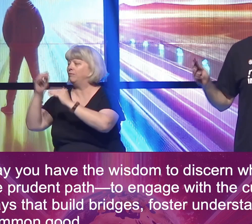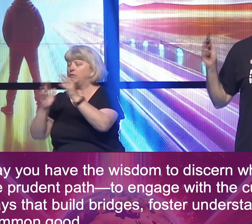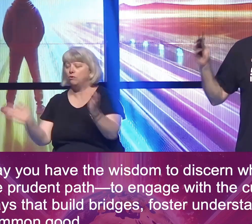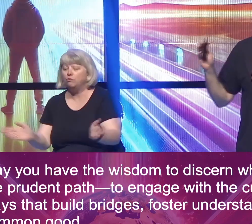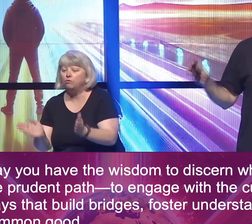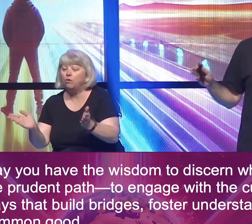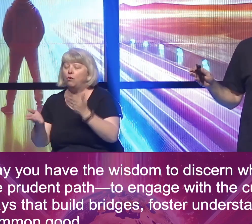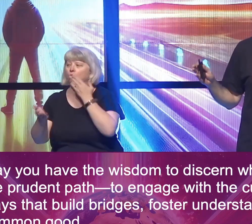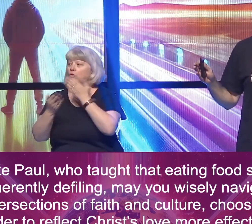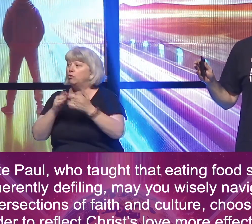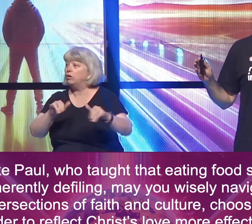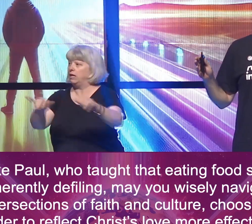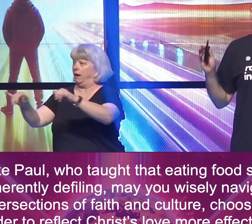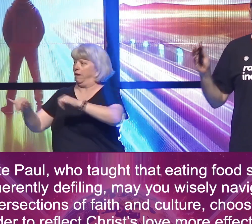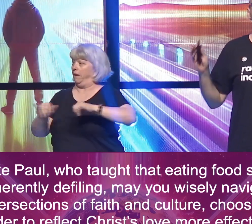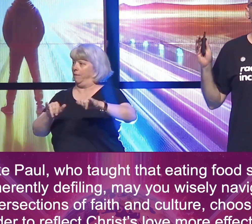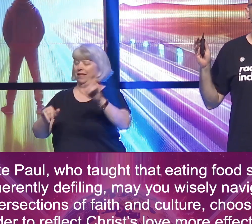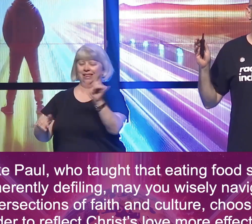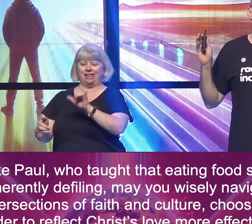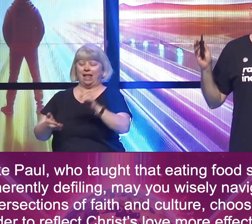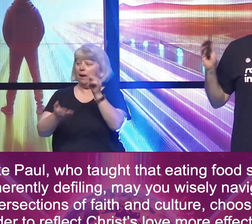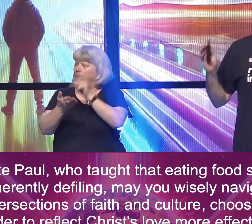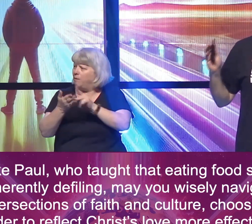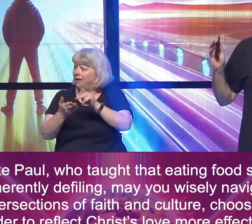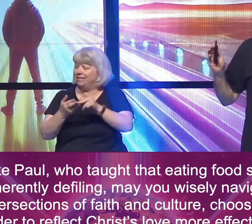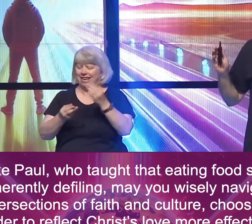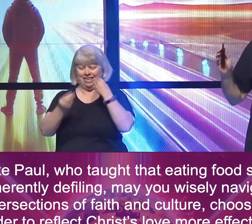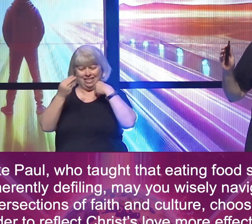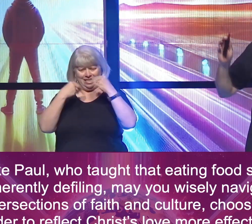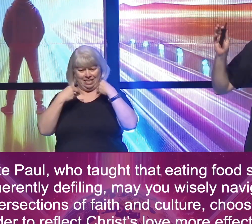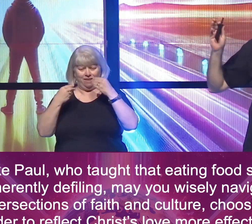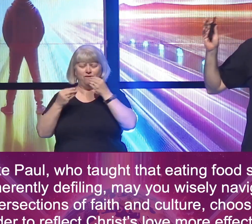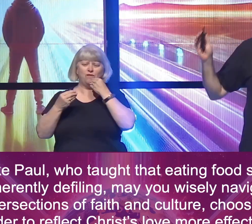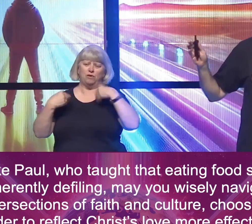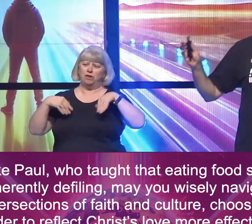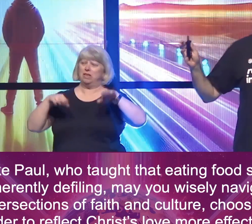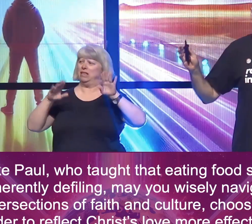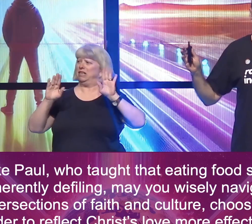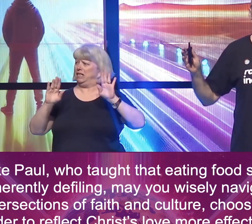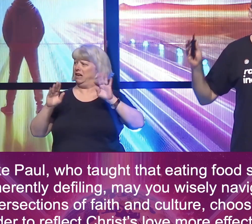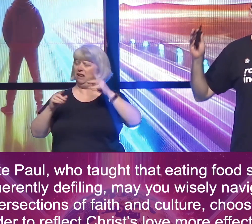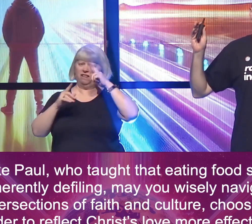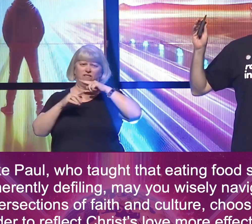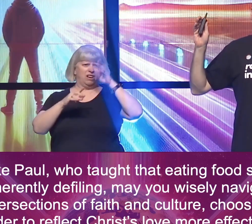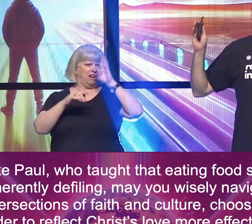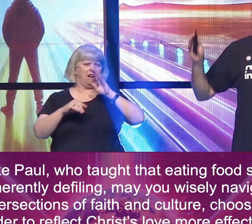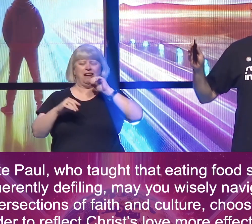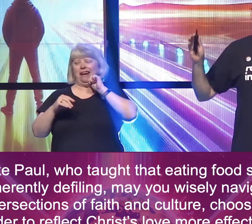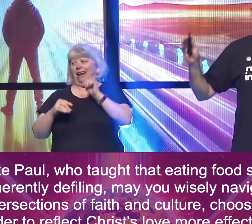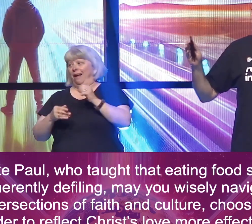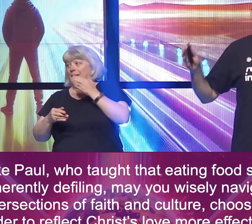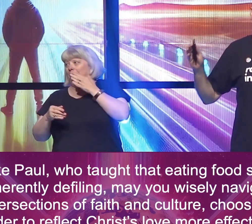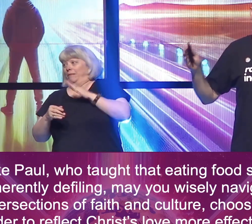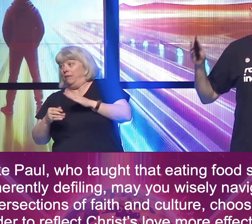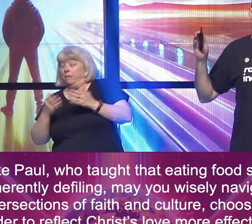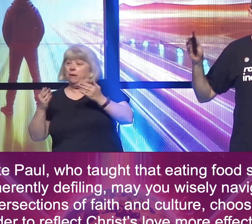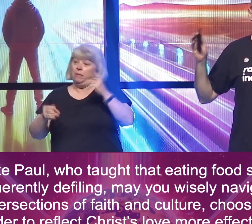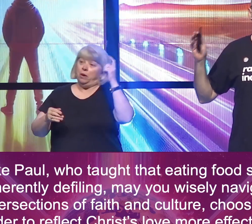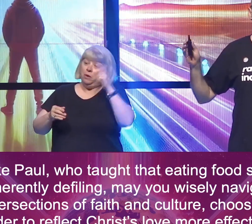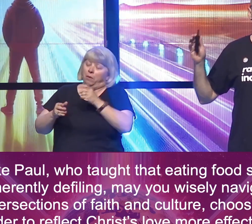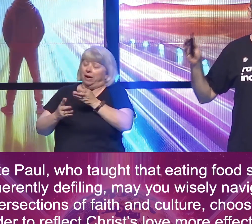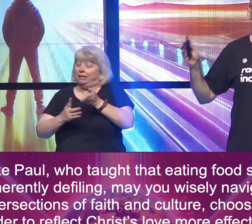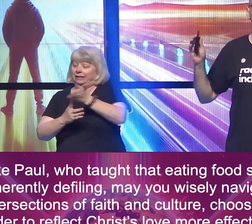common good. And like Paul, who taught that eating food sacrificed to idols isn't inherently defiling, may you wisely navigate